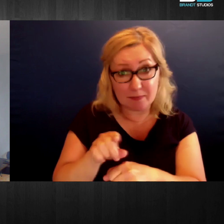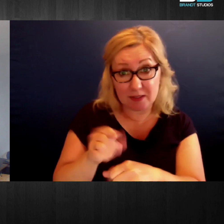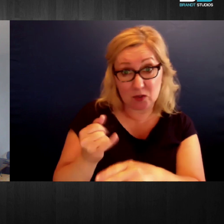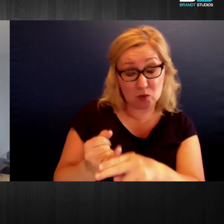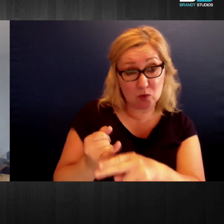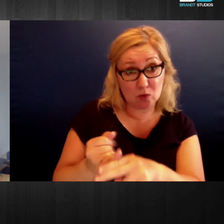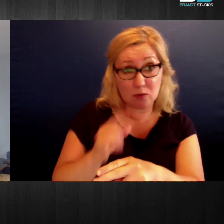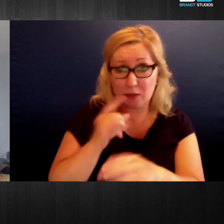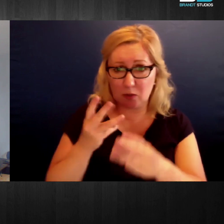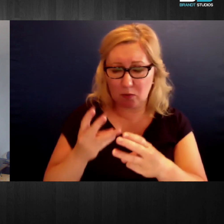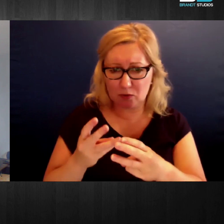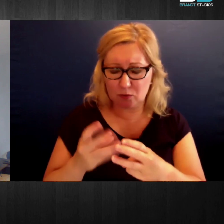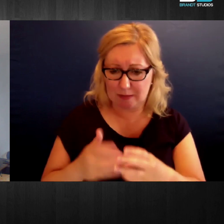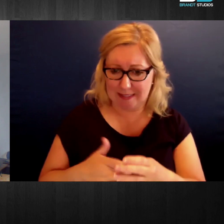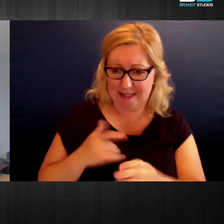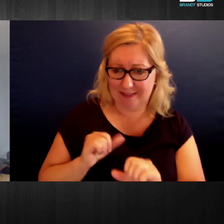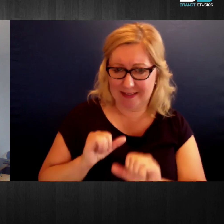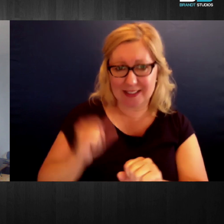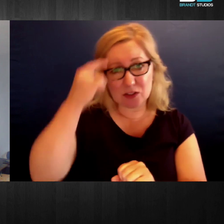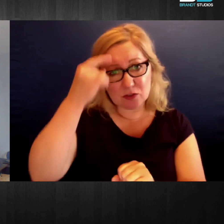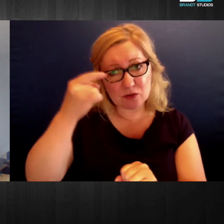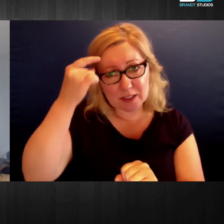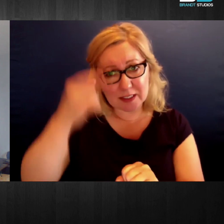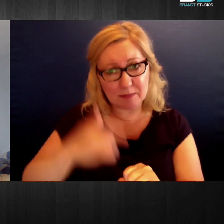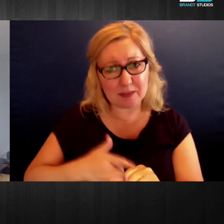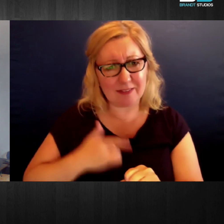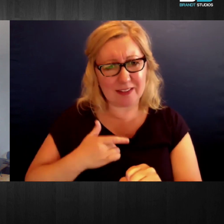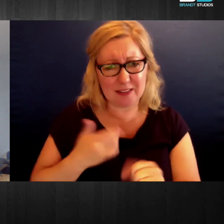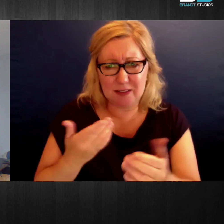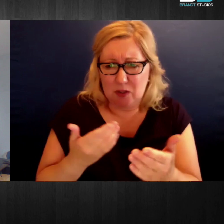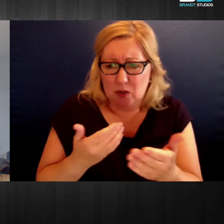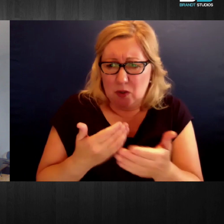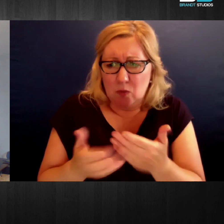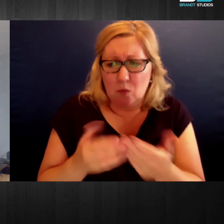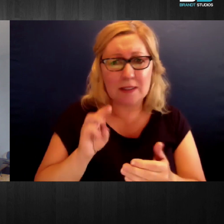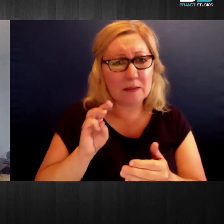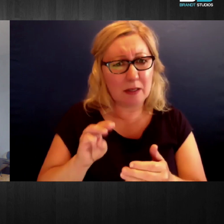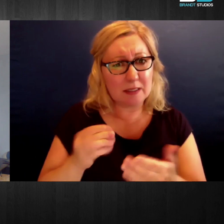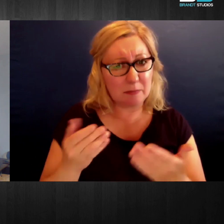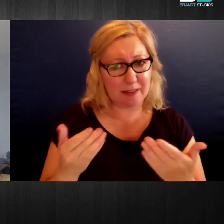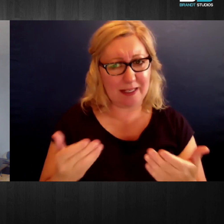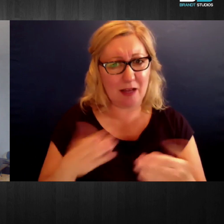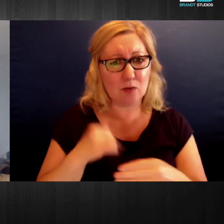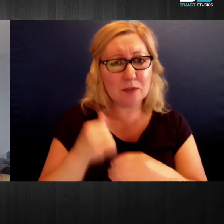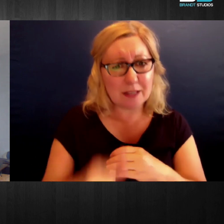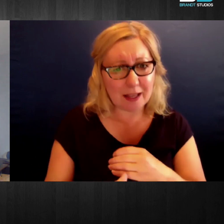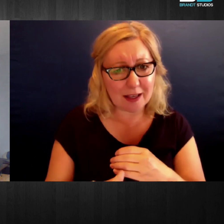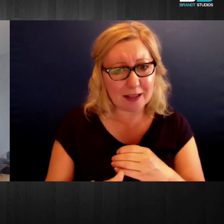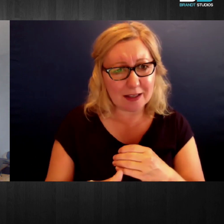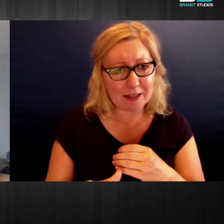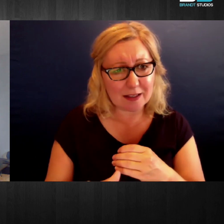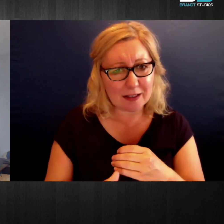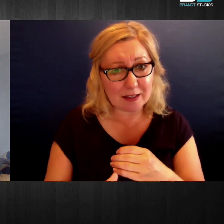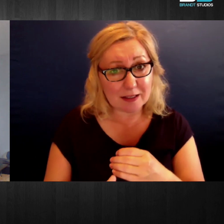it's sustainable in the modern day, which is a perspective that would have been totally inaccessible to me had I not